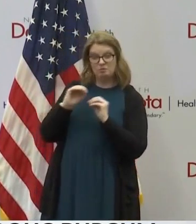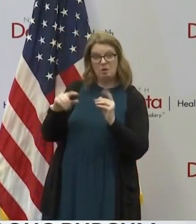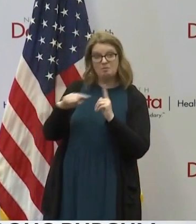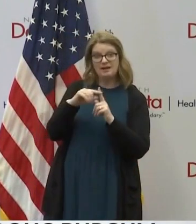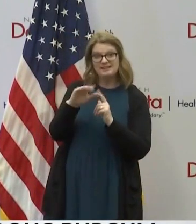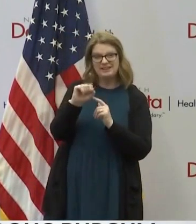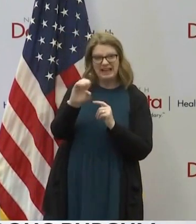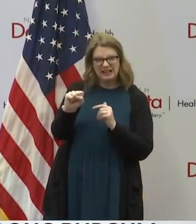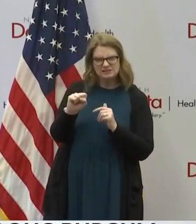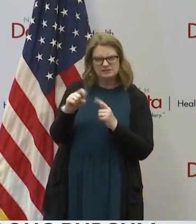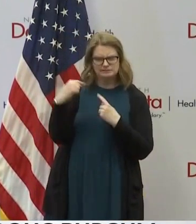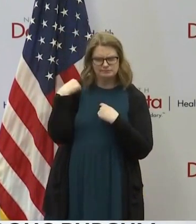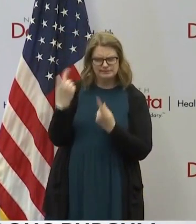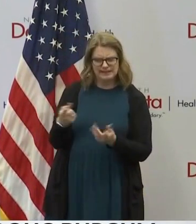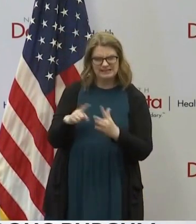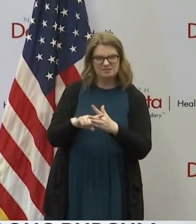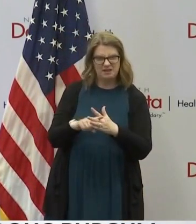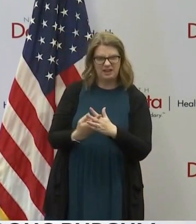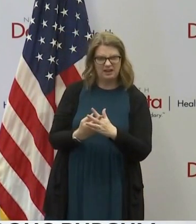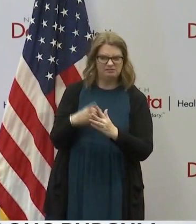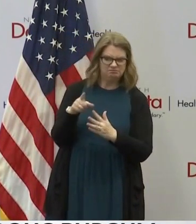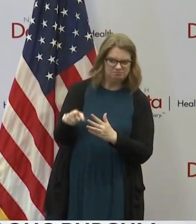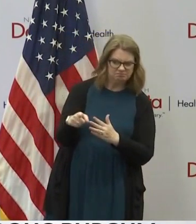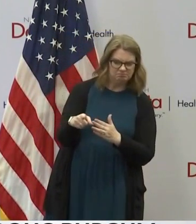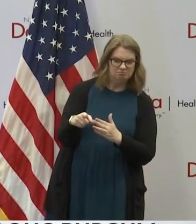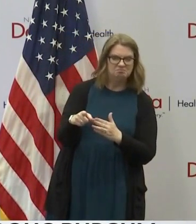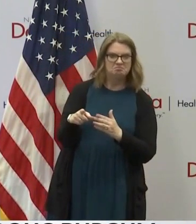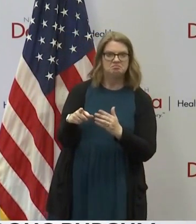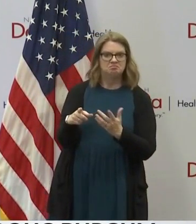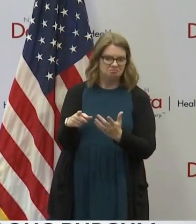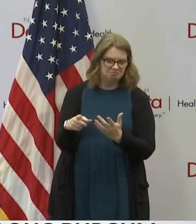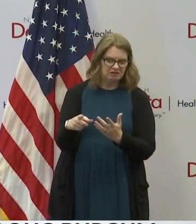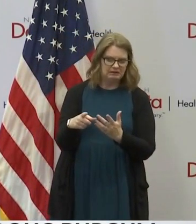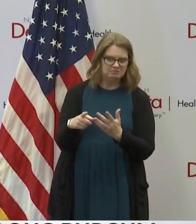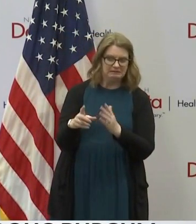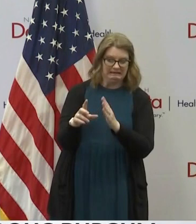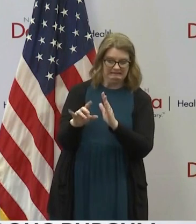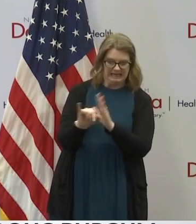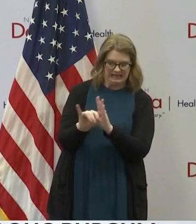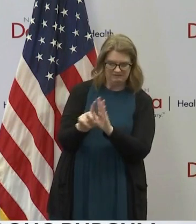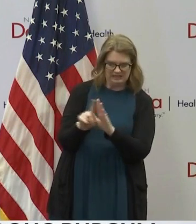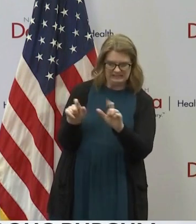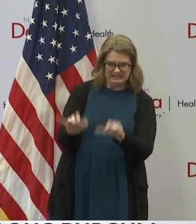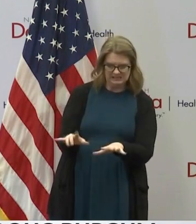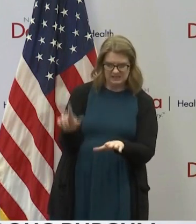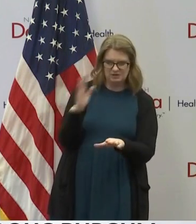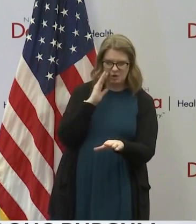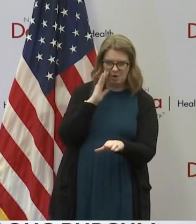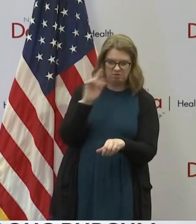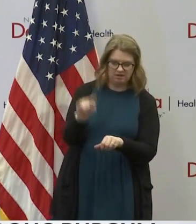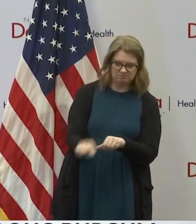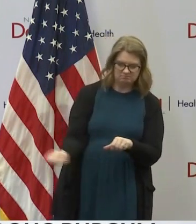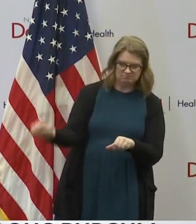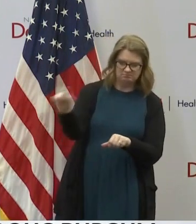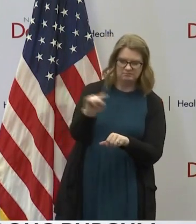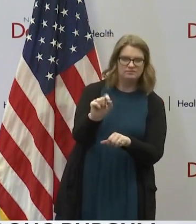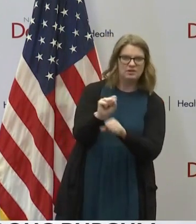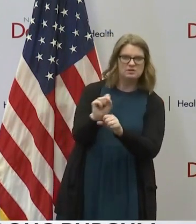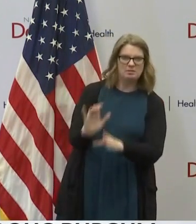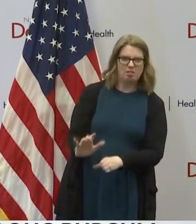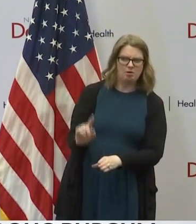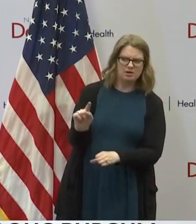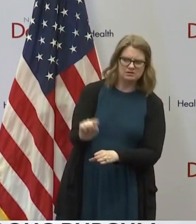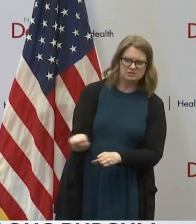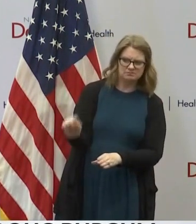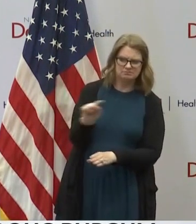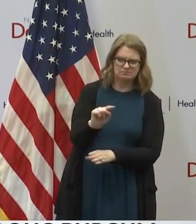positive cases this entire time, and we are able to, through identification and testing, know that those workers that